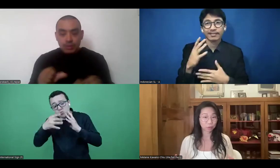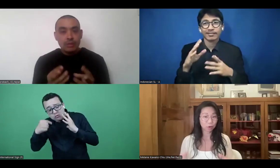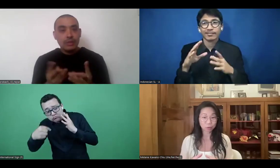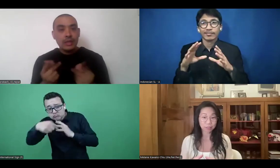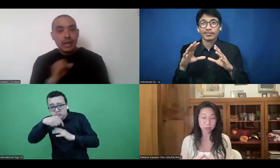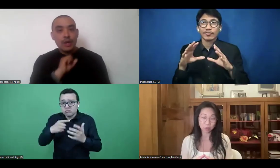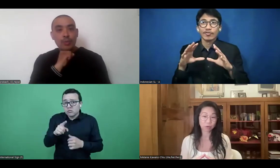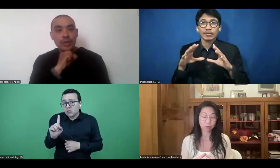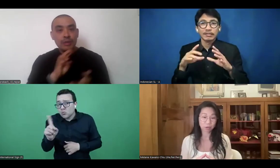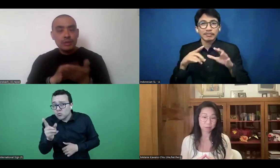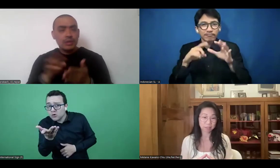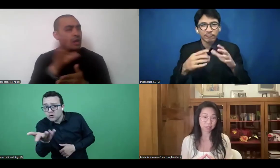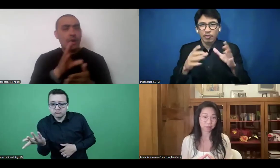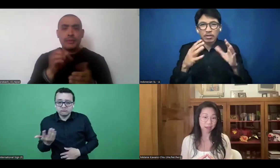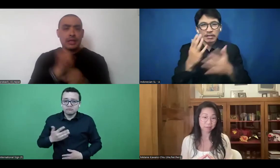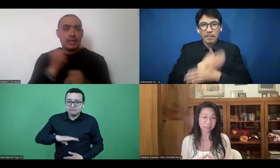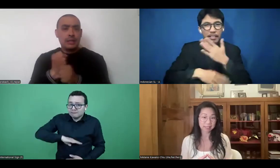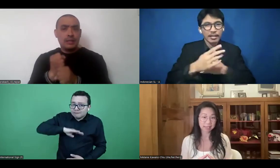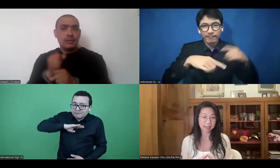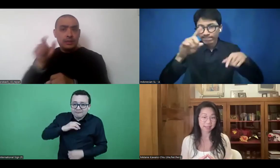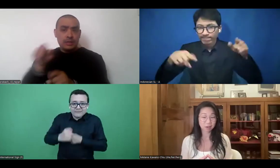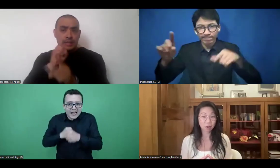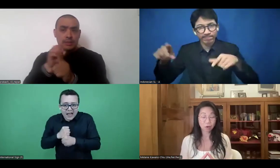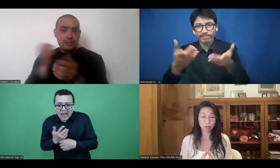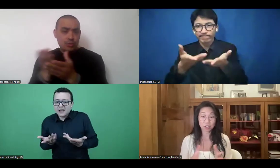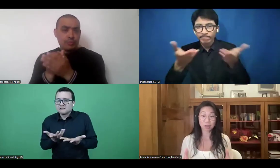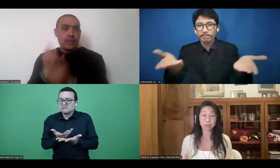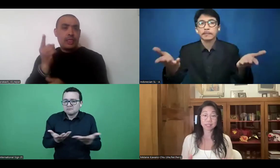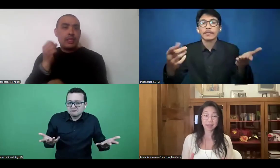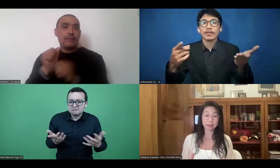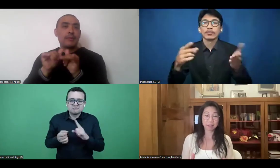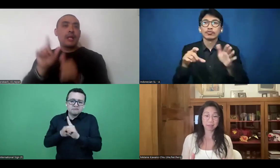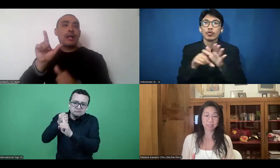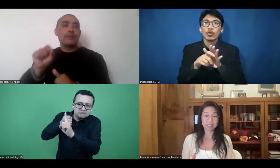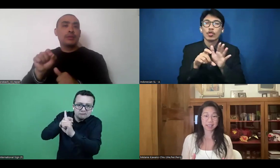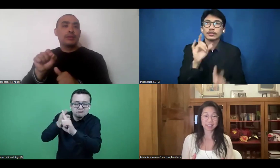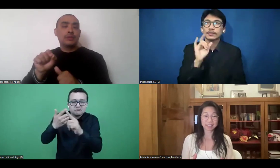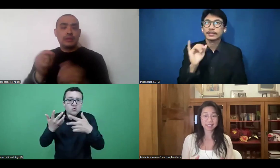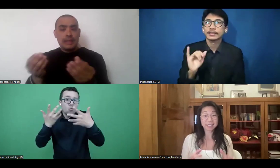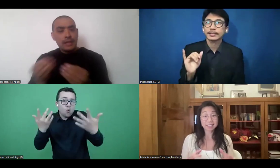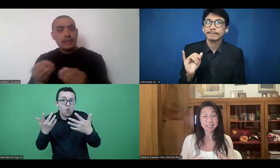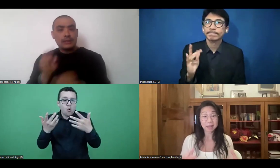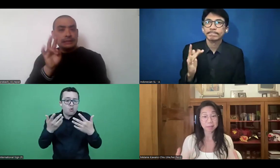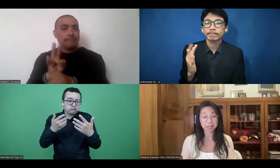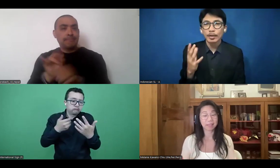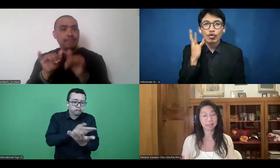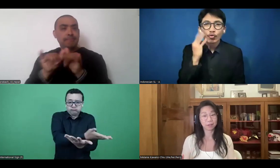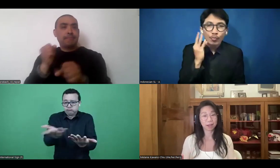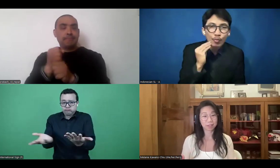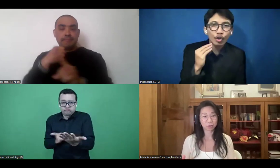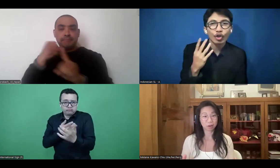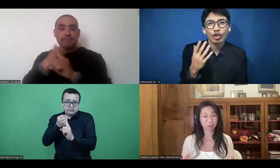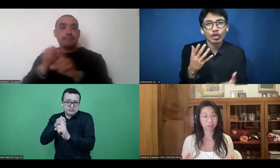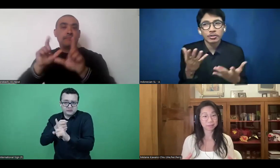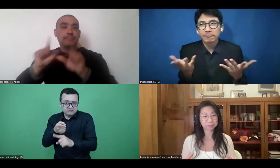if you're all working toward one particular advocacy ask or a general set of advocacy asks, does that make your